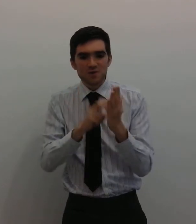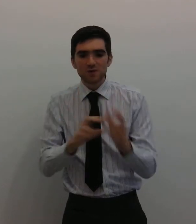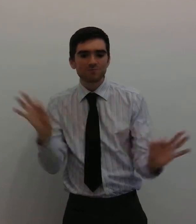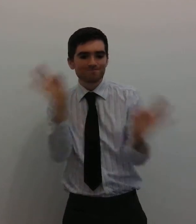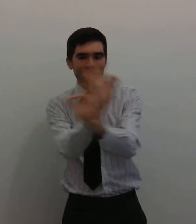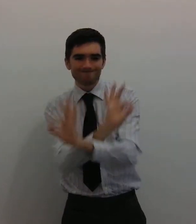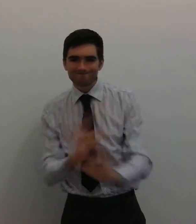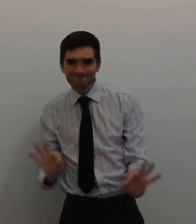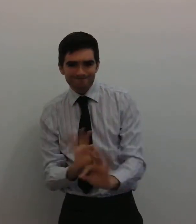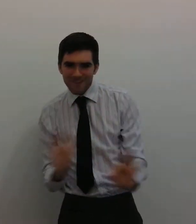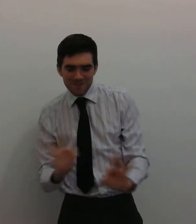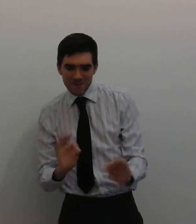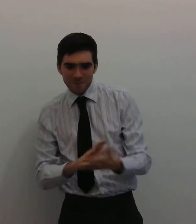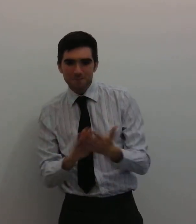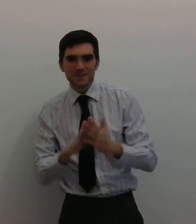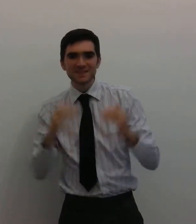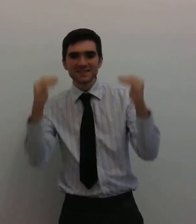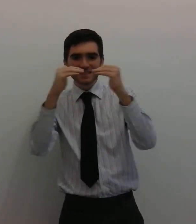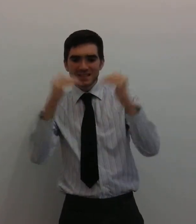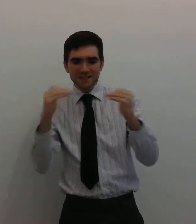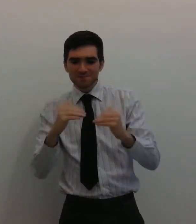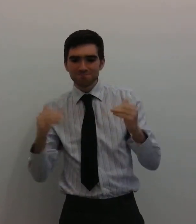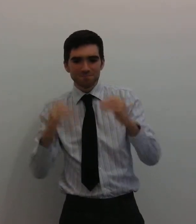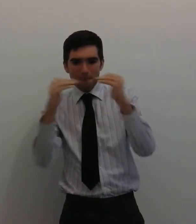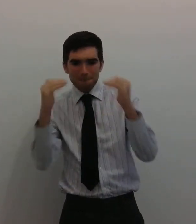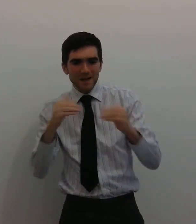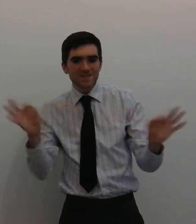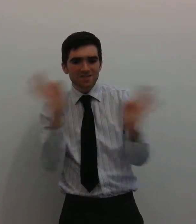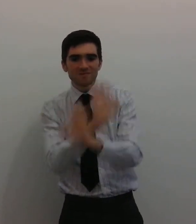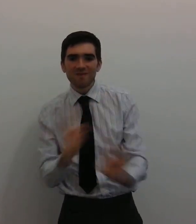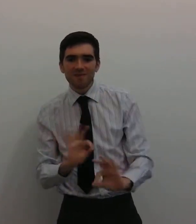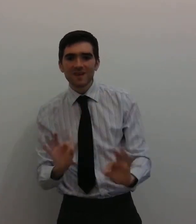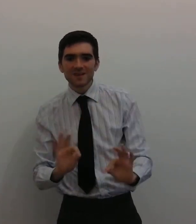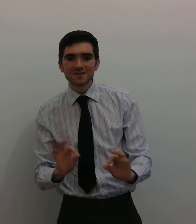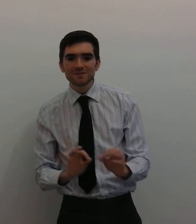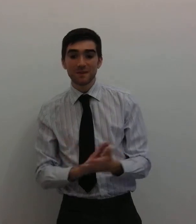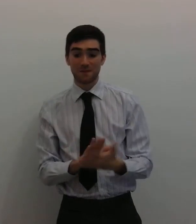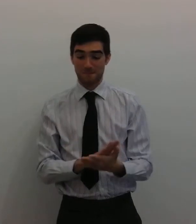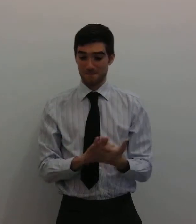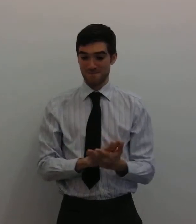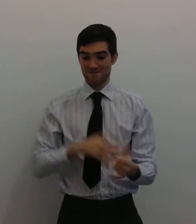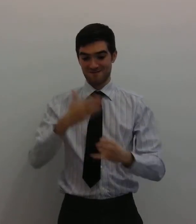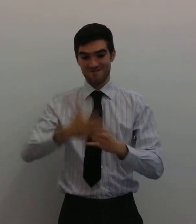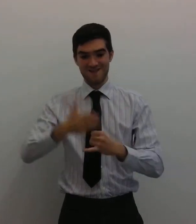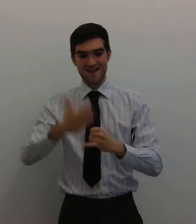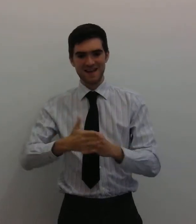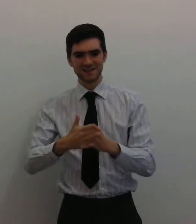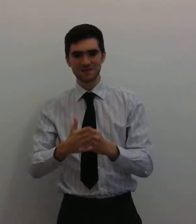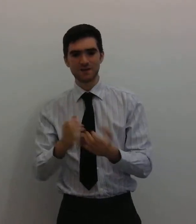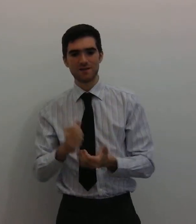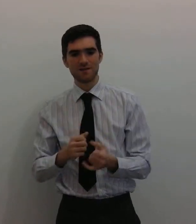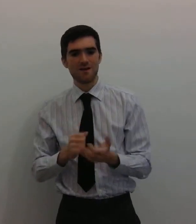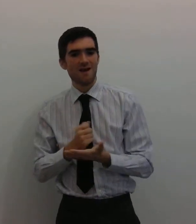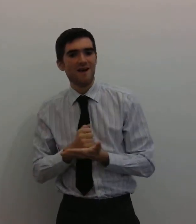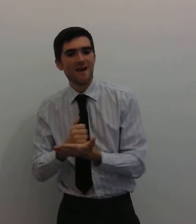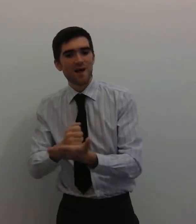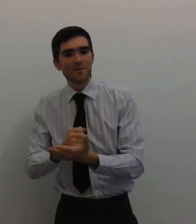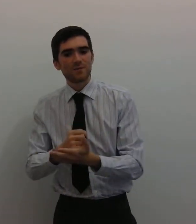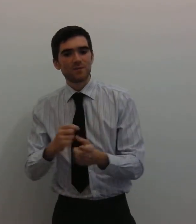is, when we run off the report to assist the cost team in filling out the Precedent H form, is none of the columns have